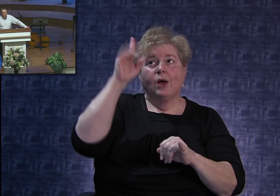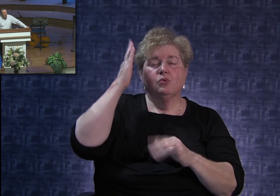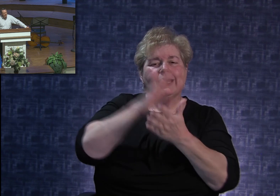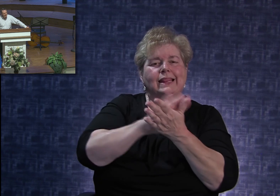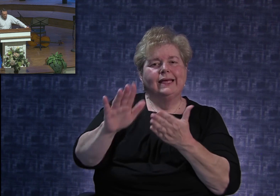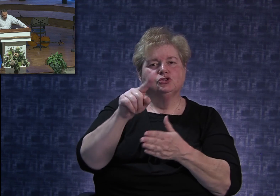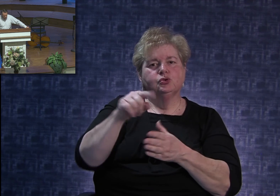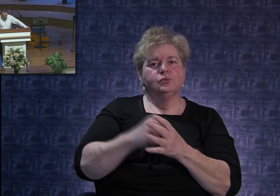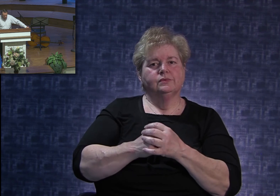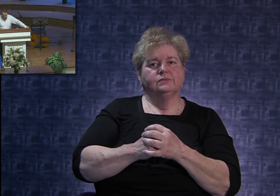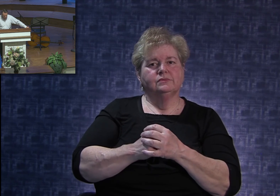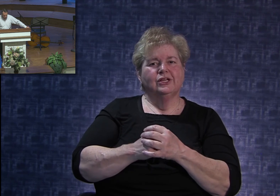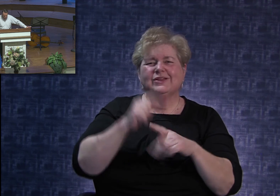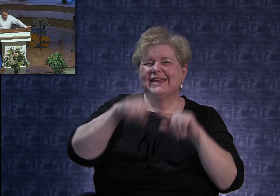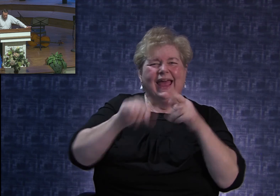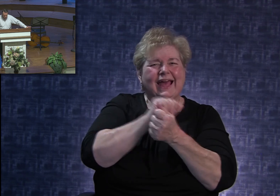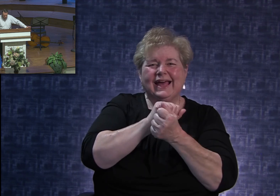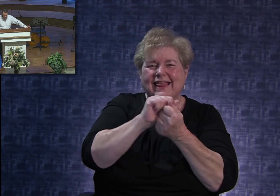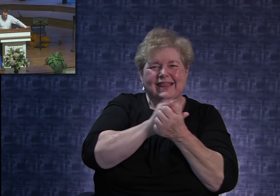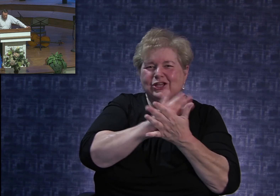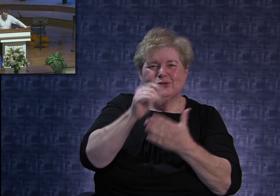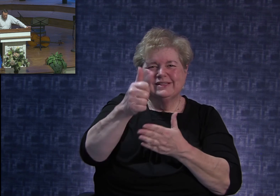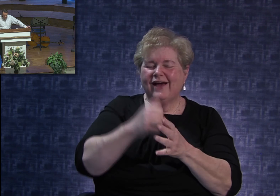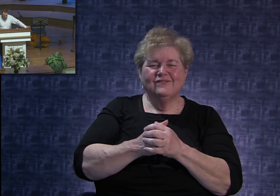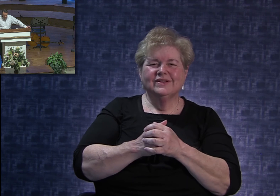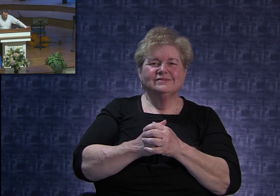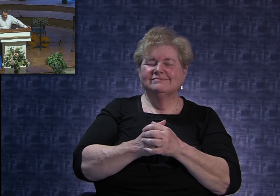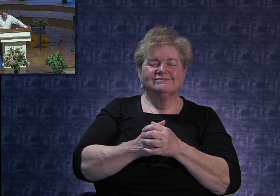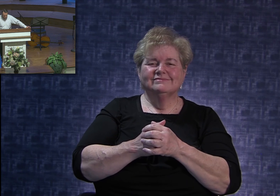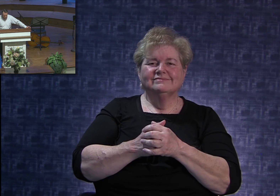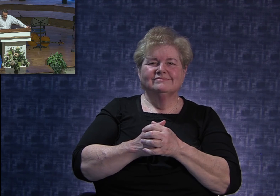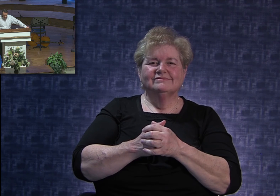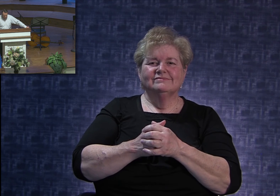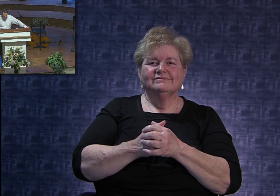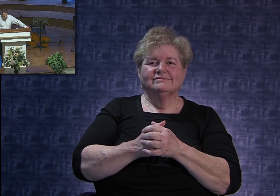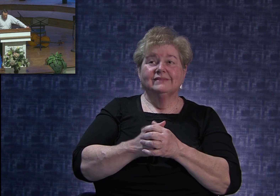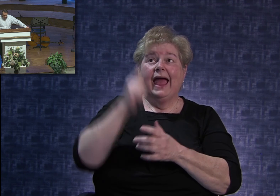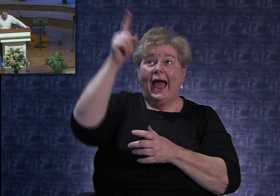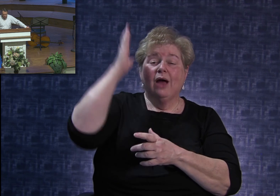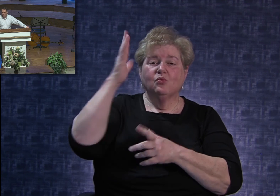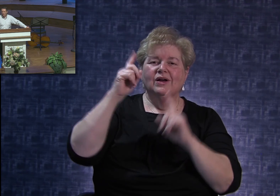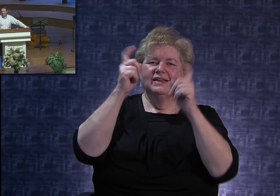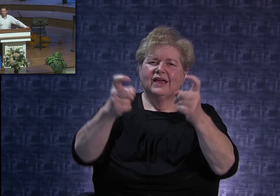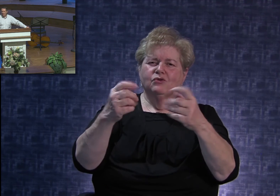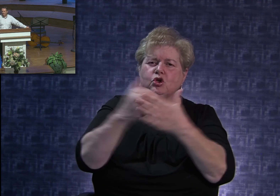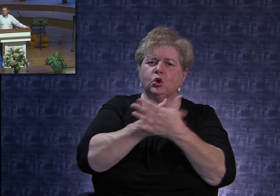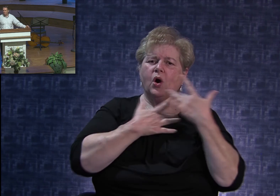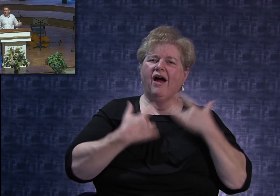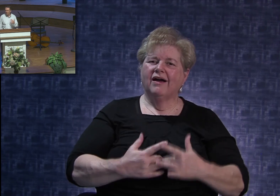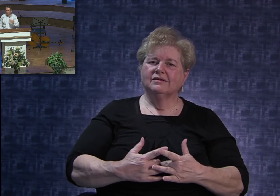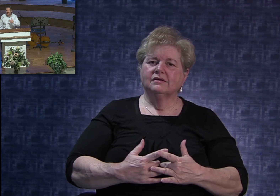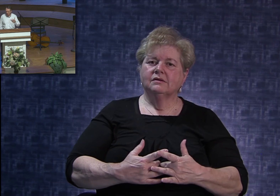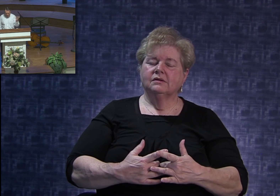Notice, there's no hint of you cleaning yourself in those verses, in those words. And I will give you a new heart. In other words, I can't